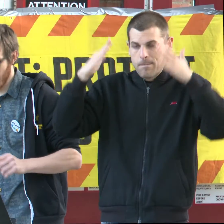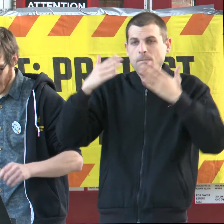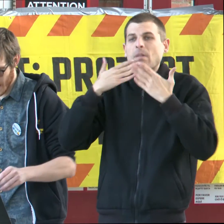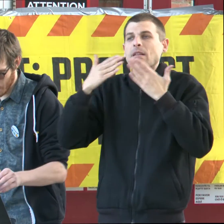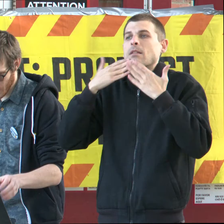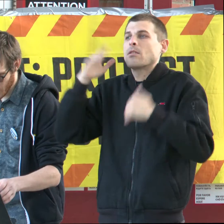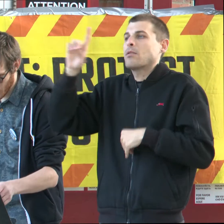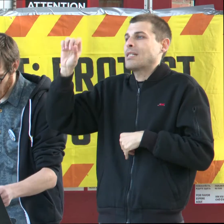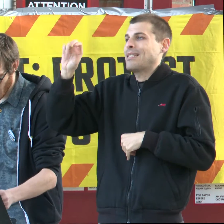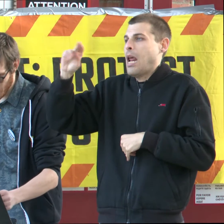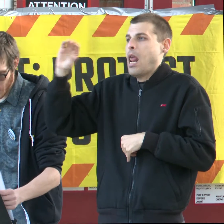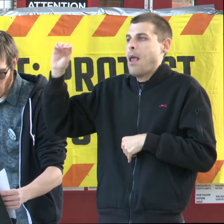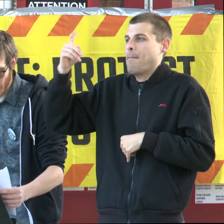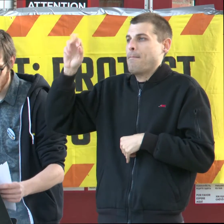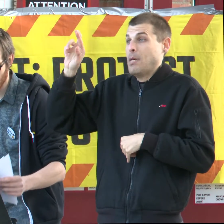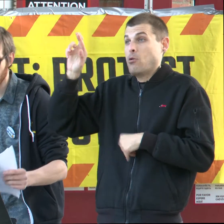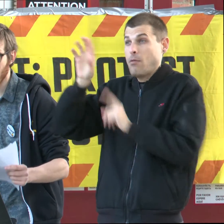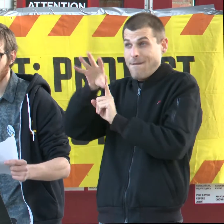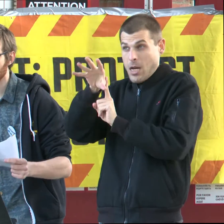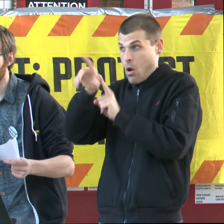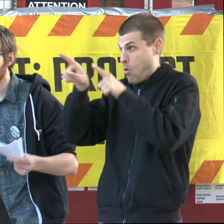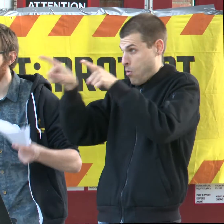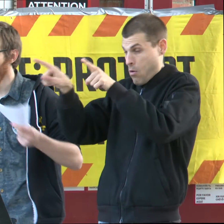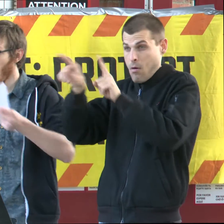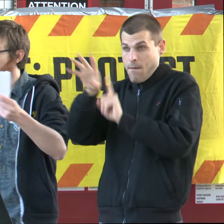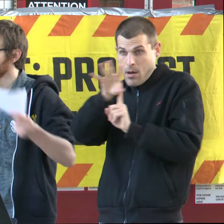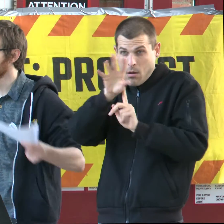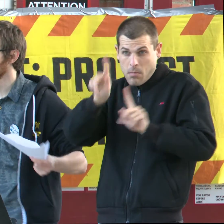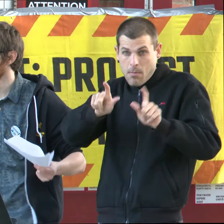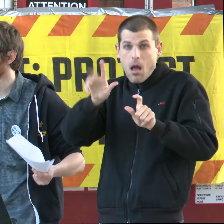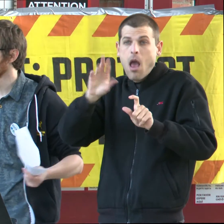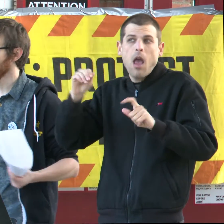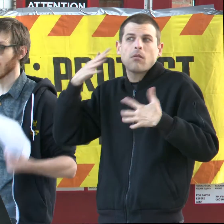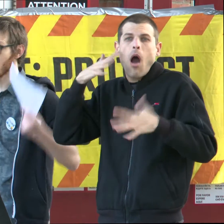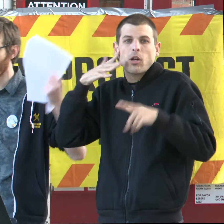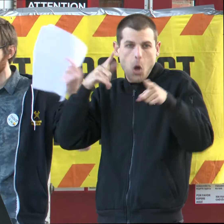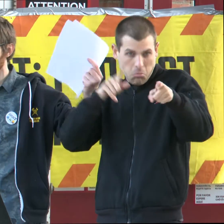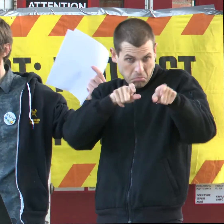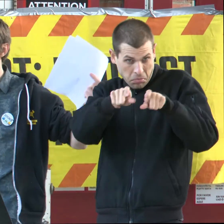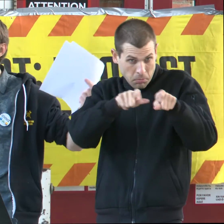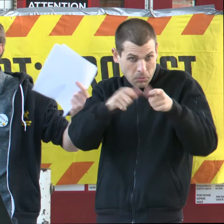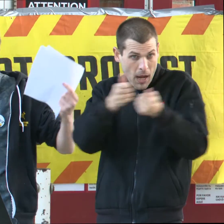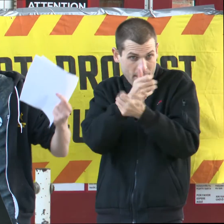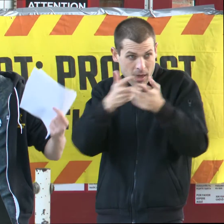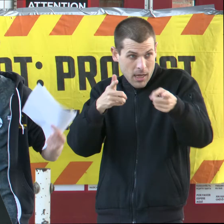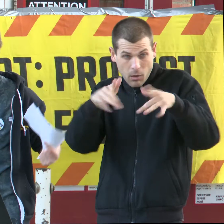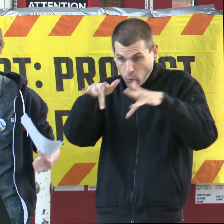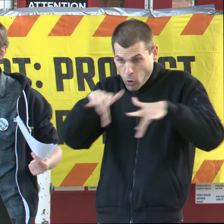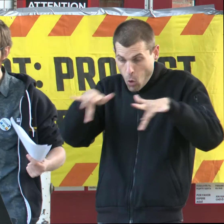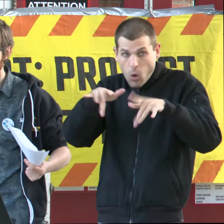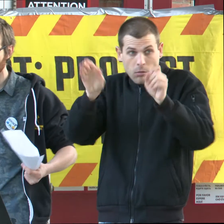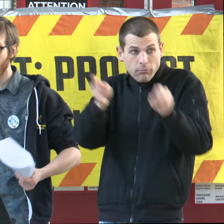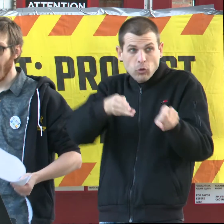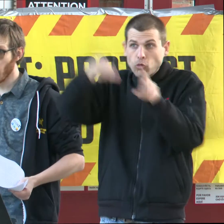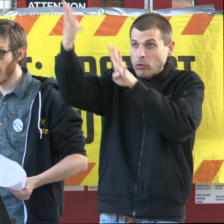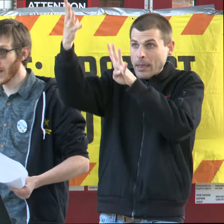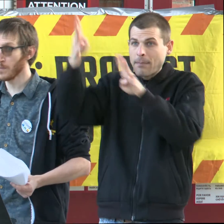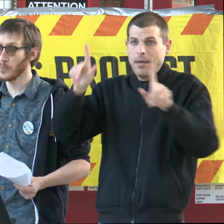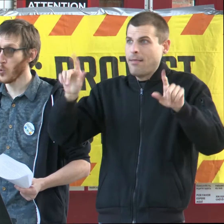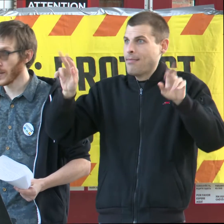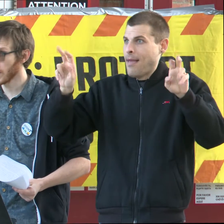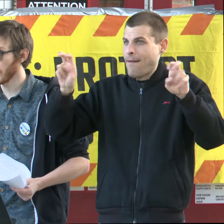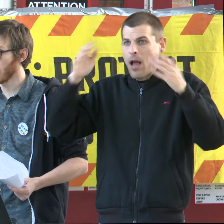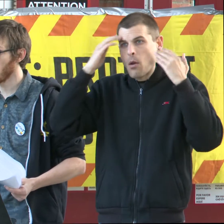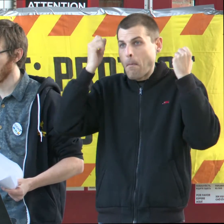Thank you to Dan and Peter for doing our video live stream and our audio system today. This is so awesome that we're able to stream this live. I know a